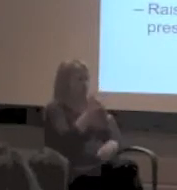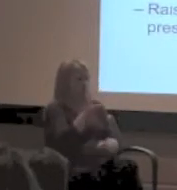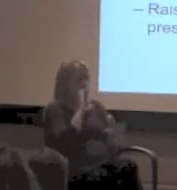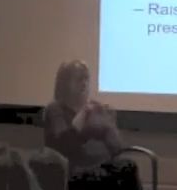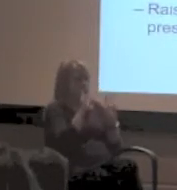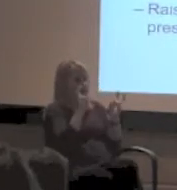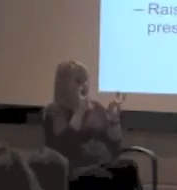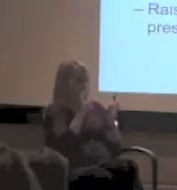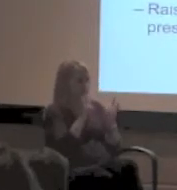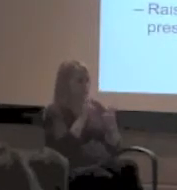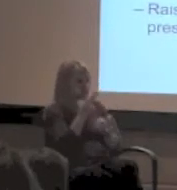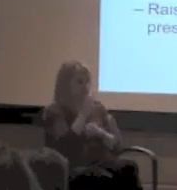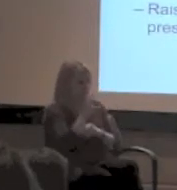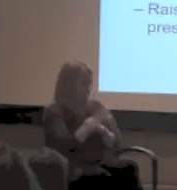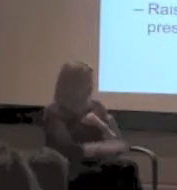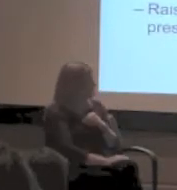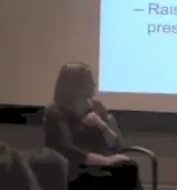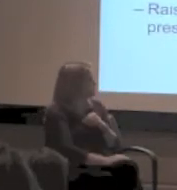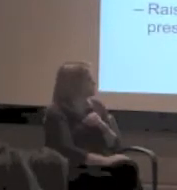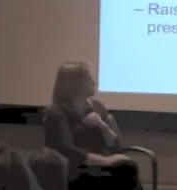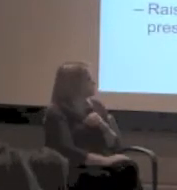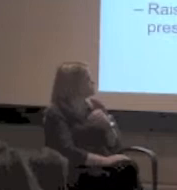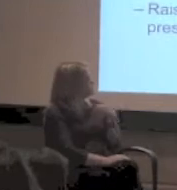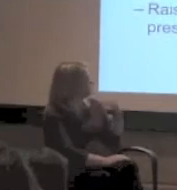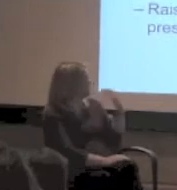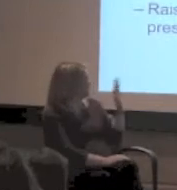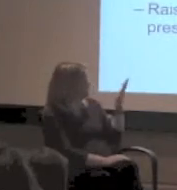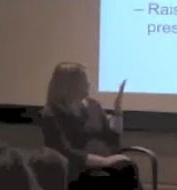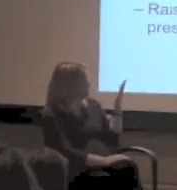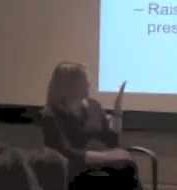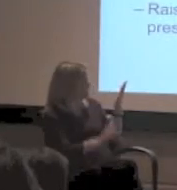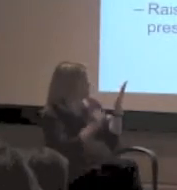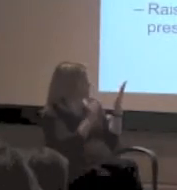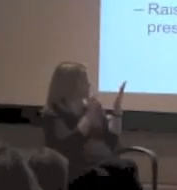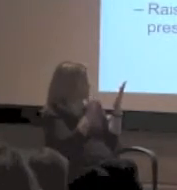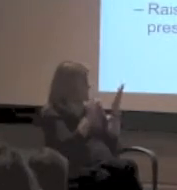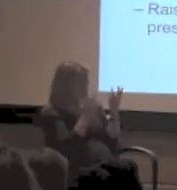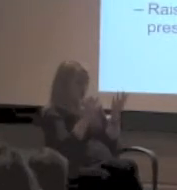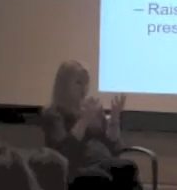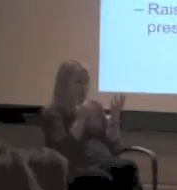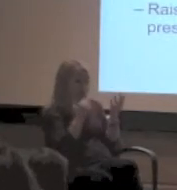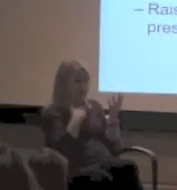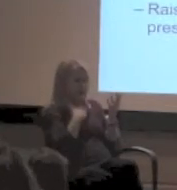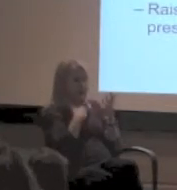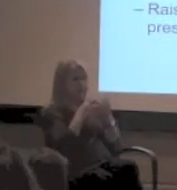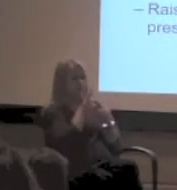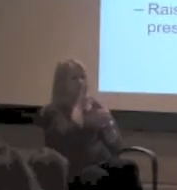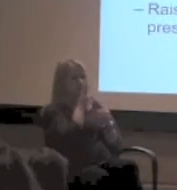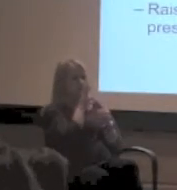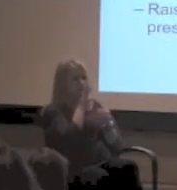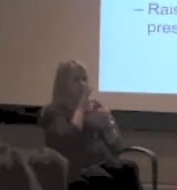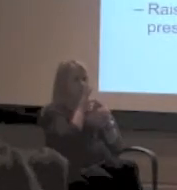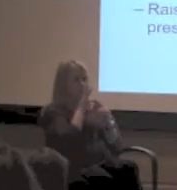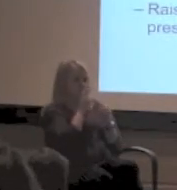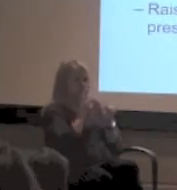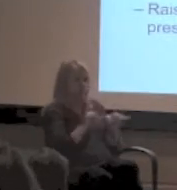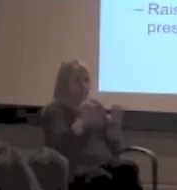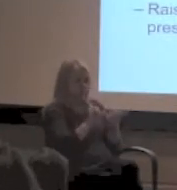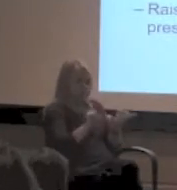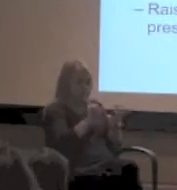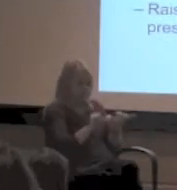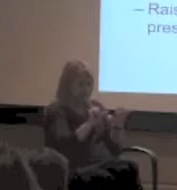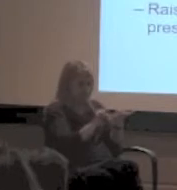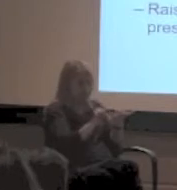communicating hydrocephalus. So once there's a backlog of fluid, the ventricles dilate, and